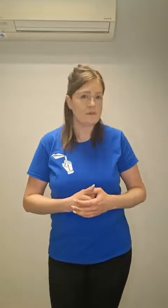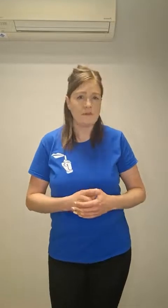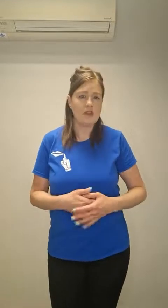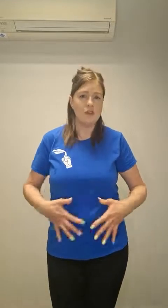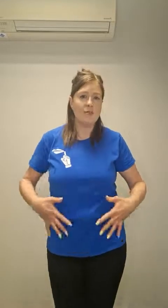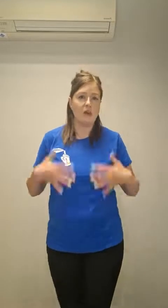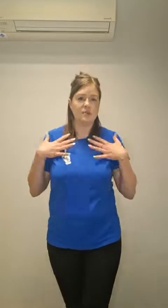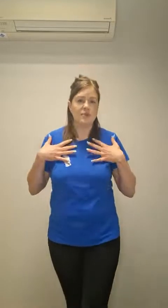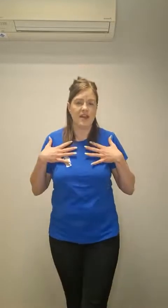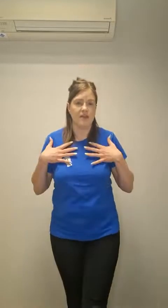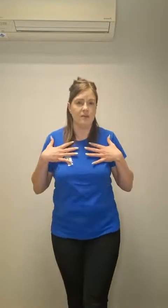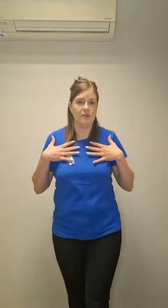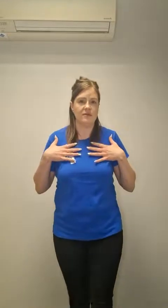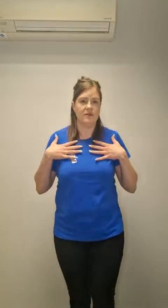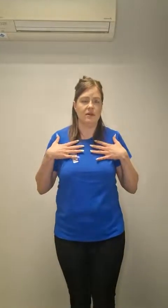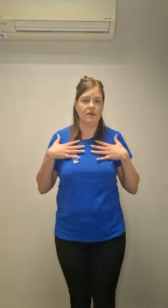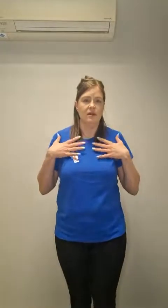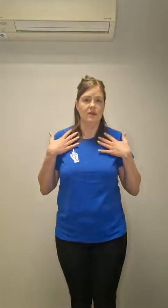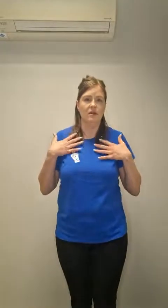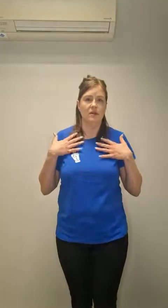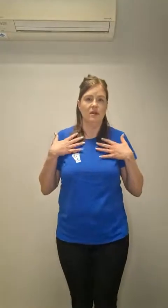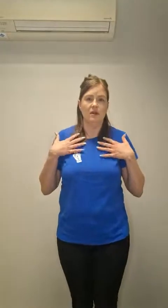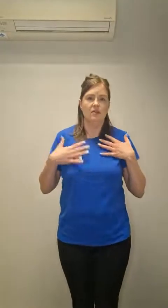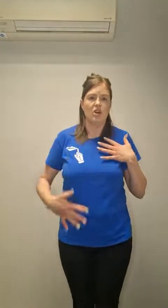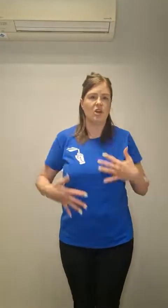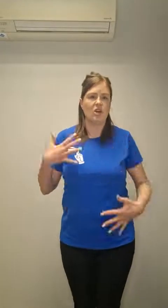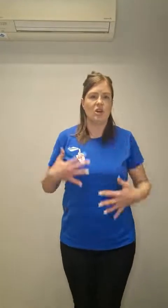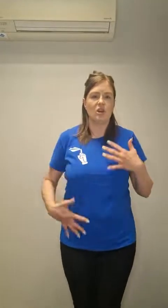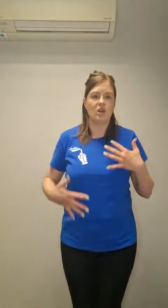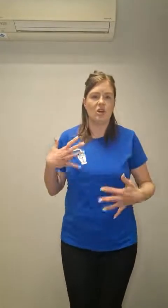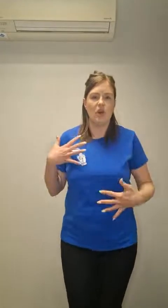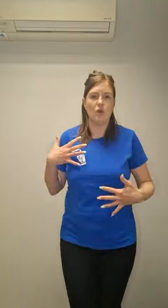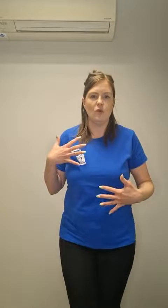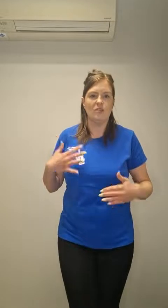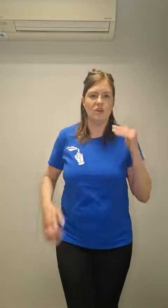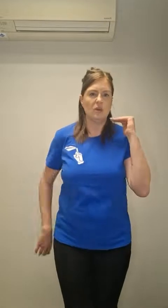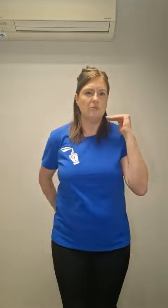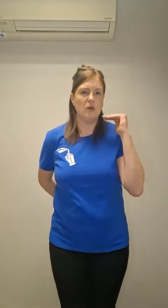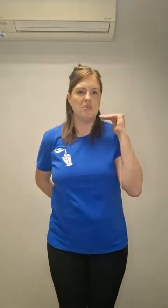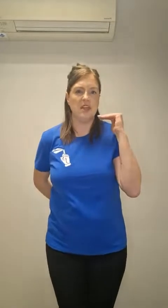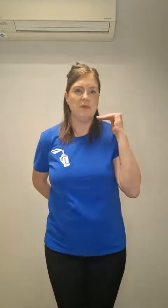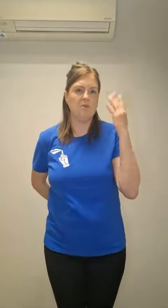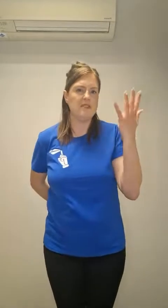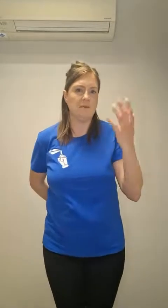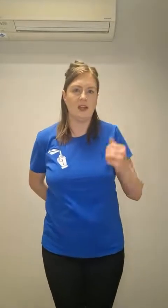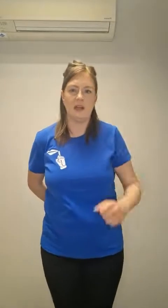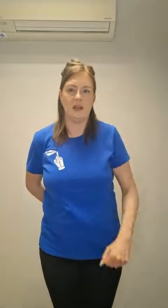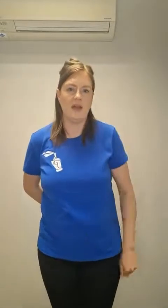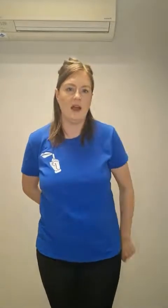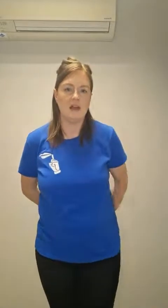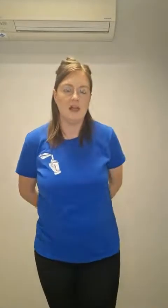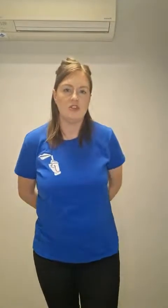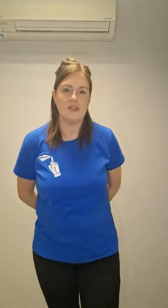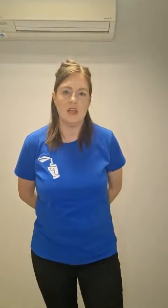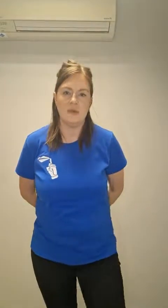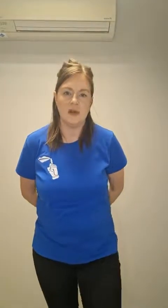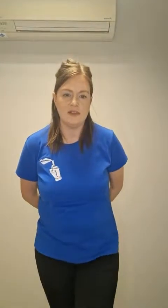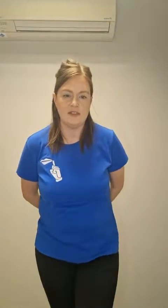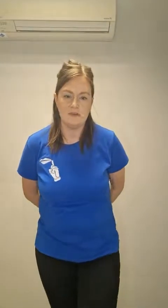You might also say that, you know, it's the clothes building, something like that, just to keep it nice and simple.